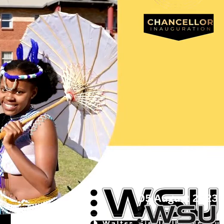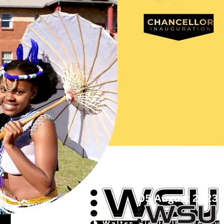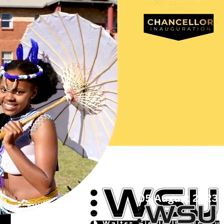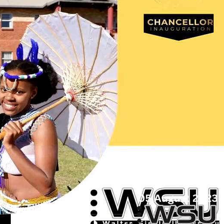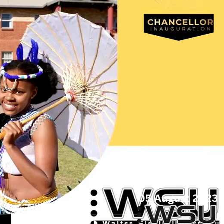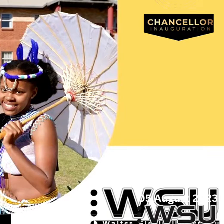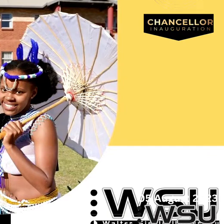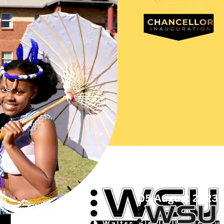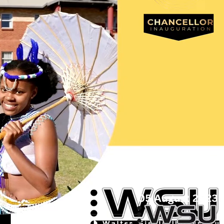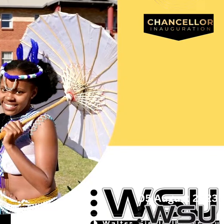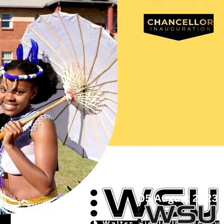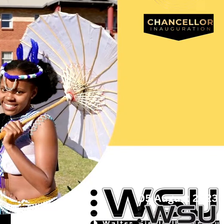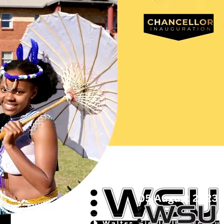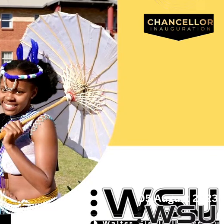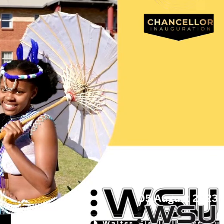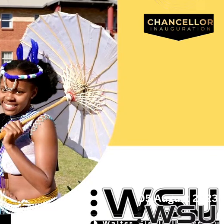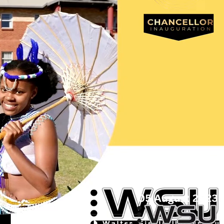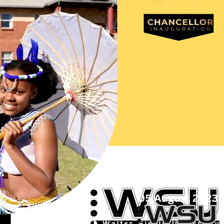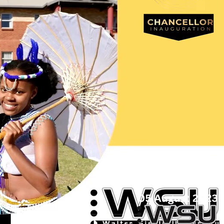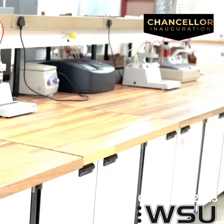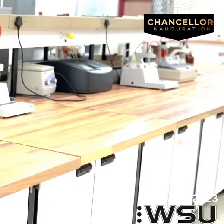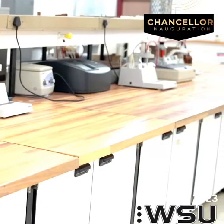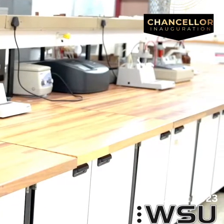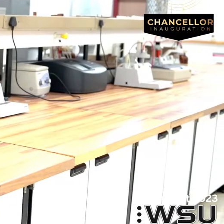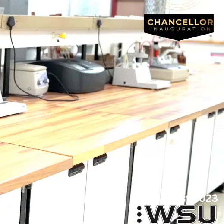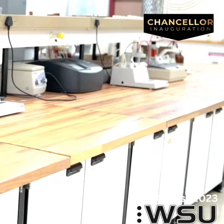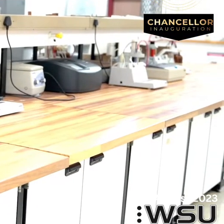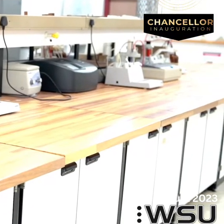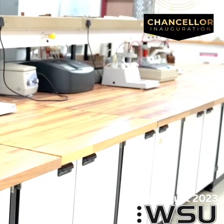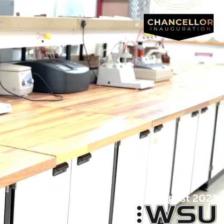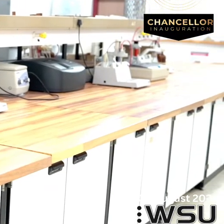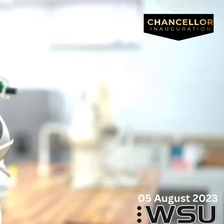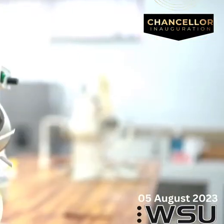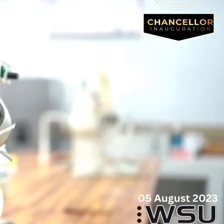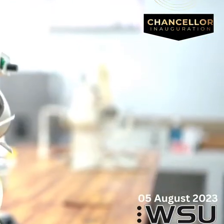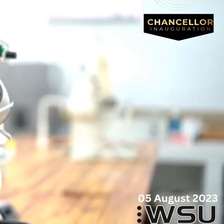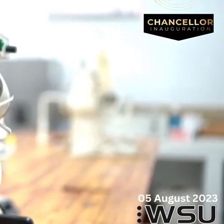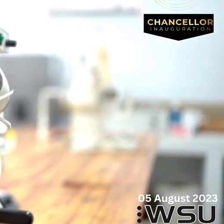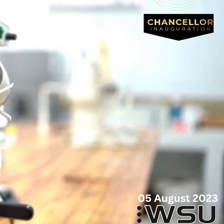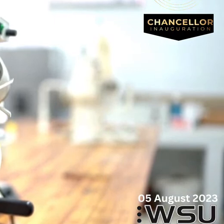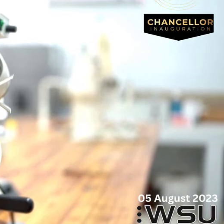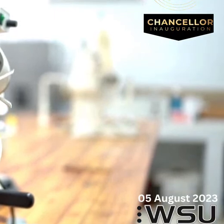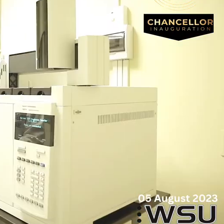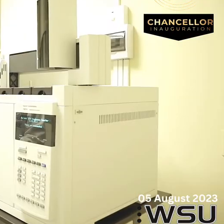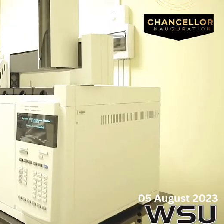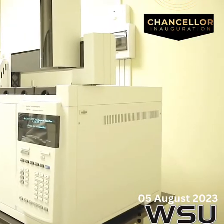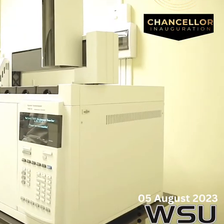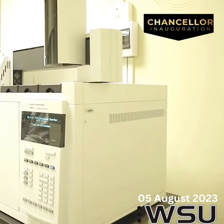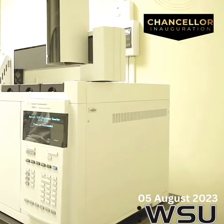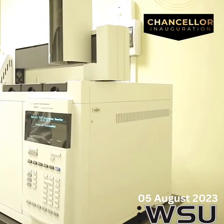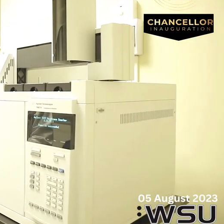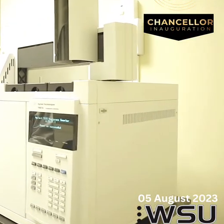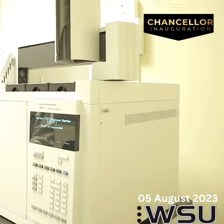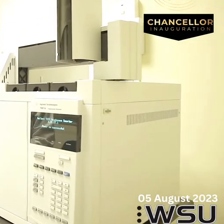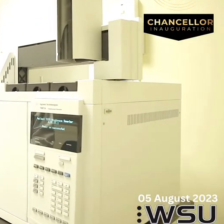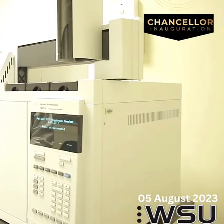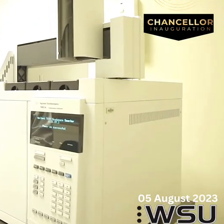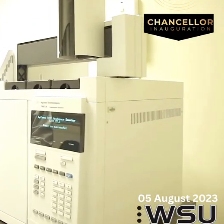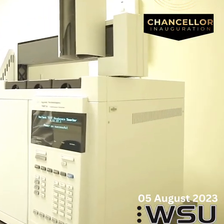Sisulu University addresses societal challenges by producing relevant, innovative, and impactful